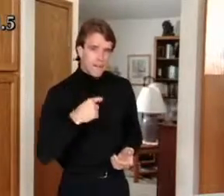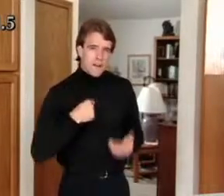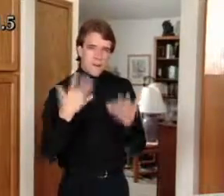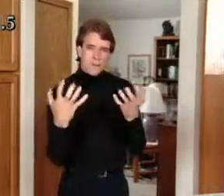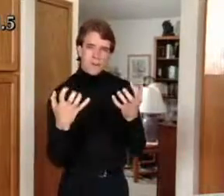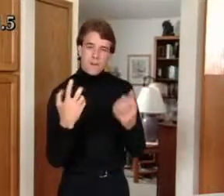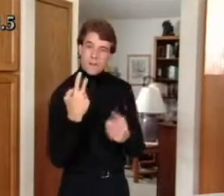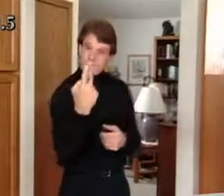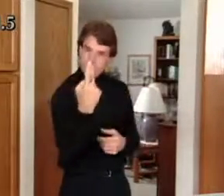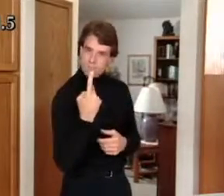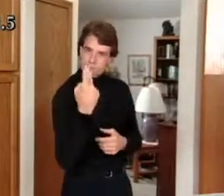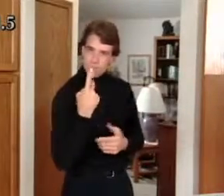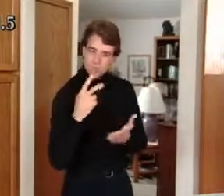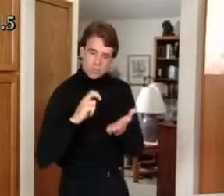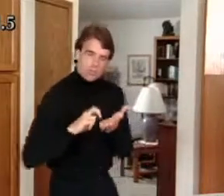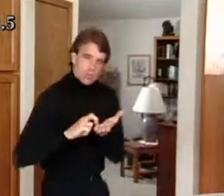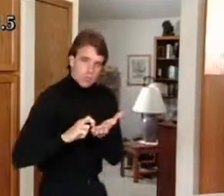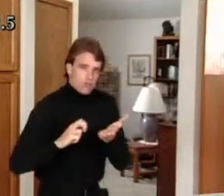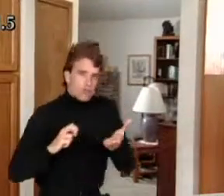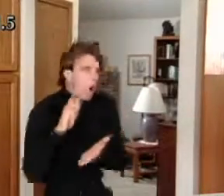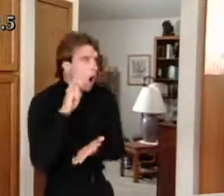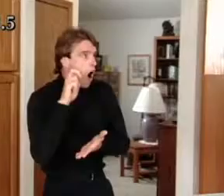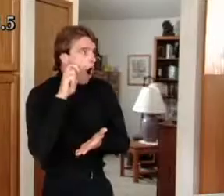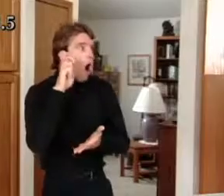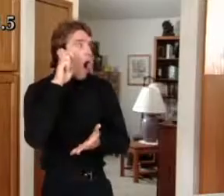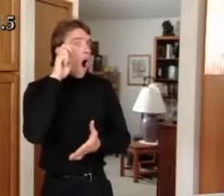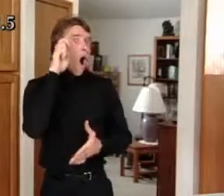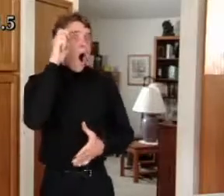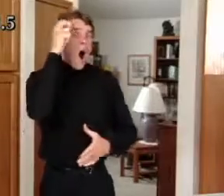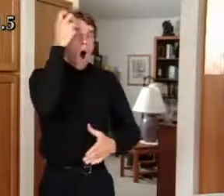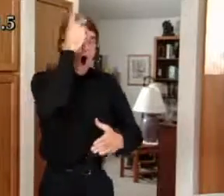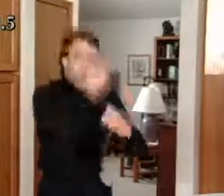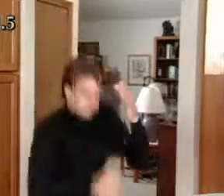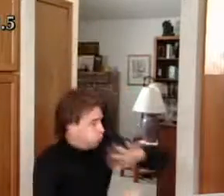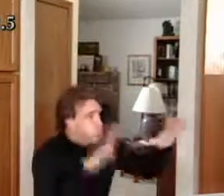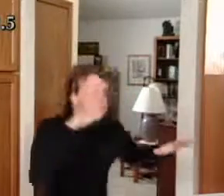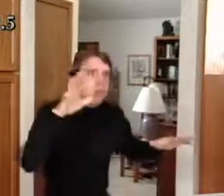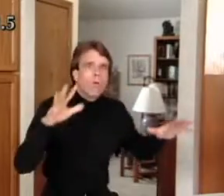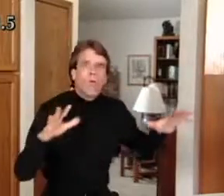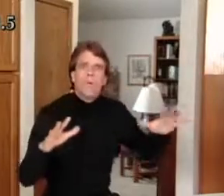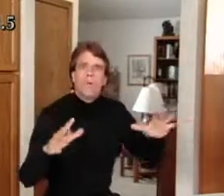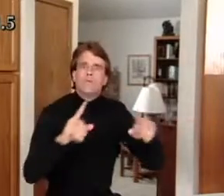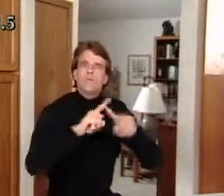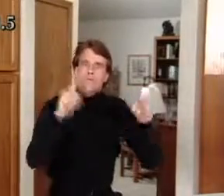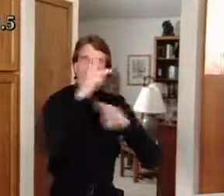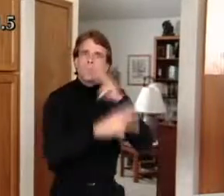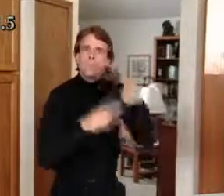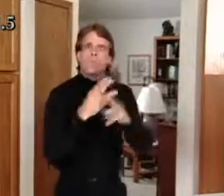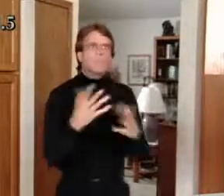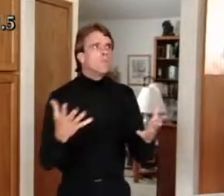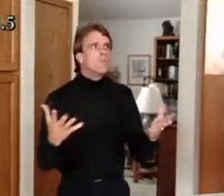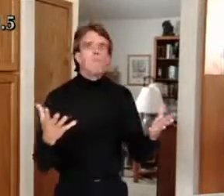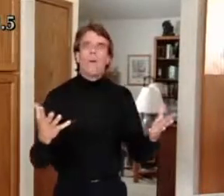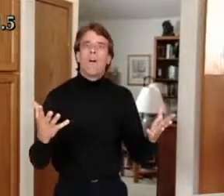deaf man, I would like to lead us into a plunge into a different